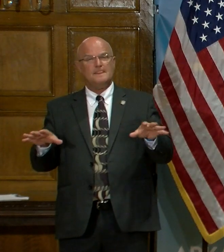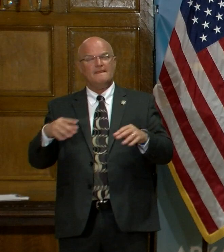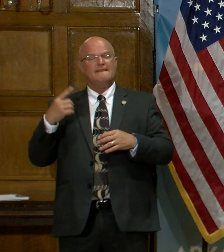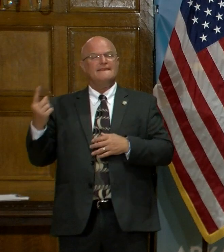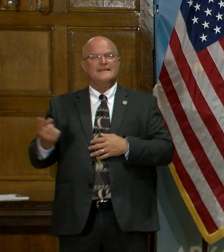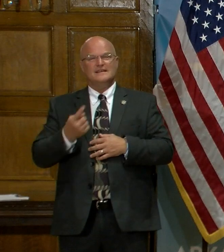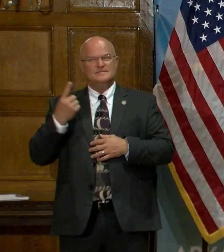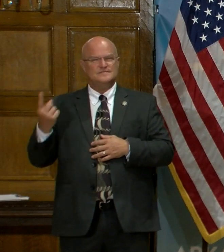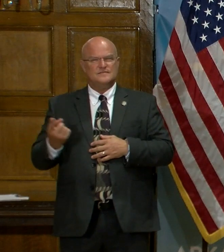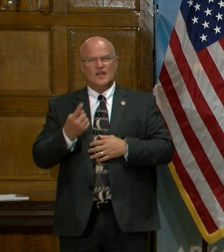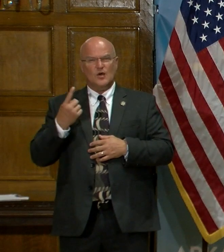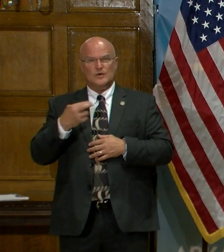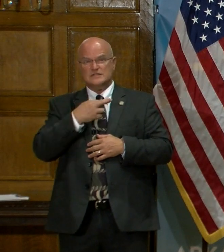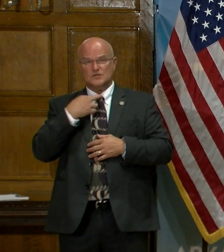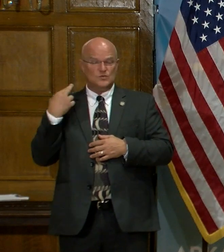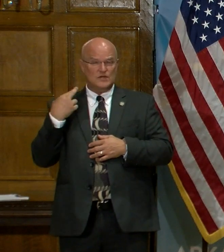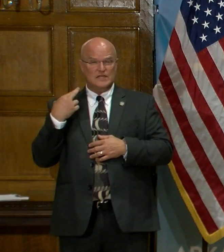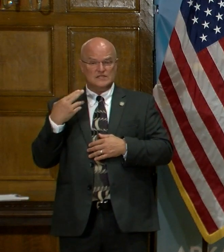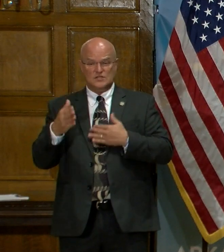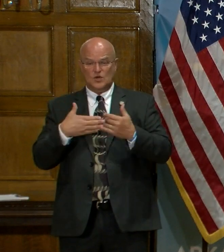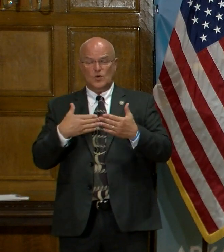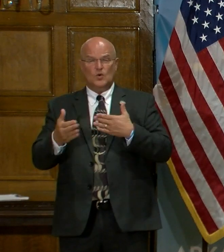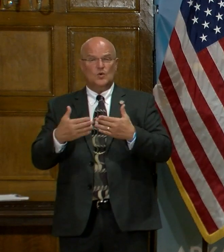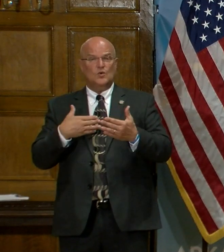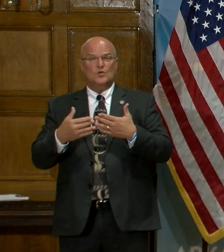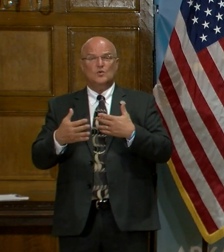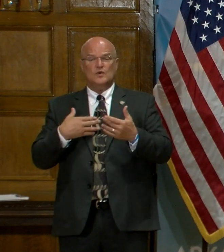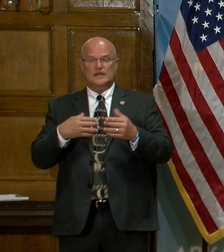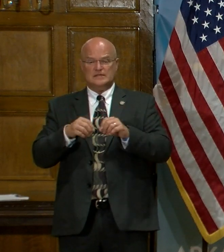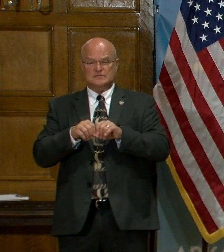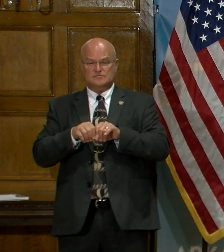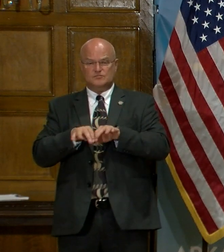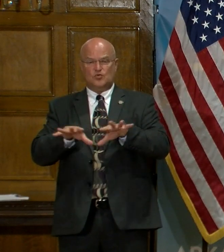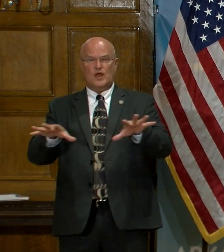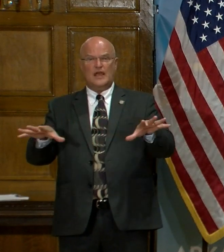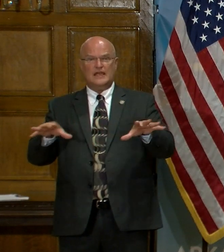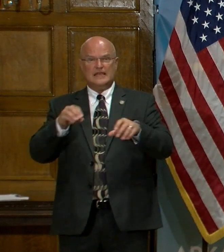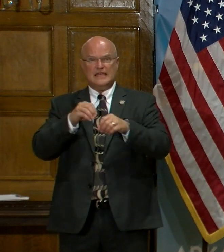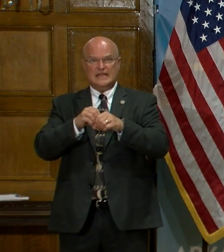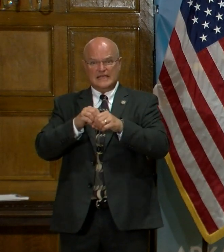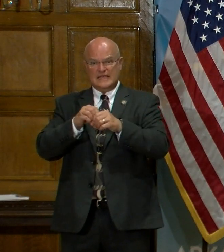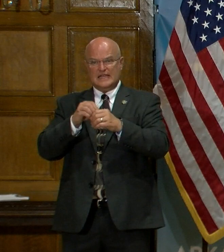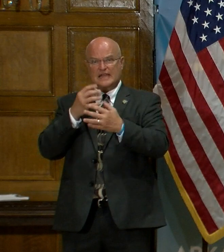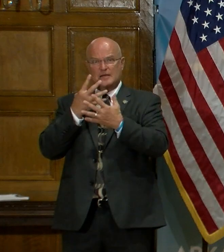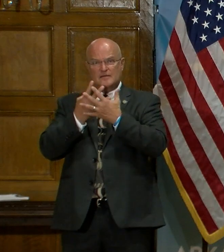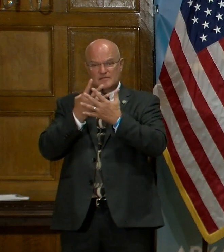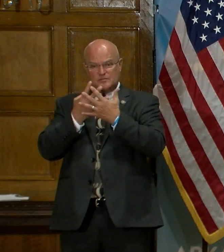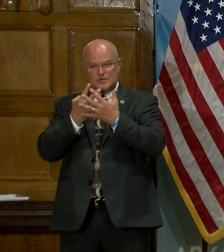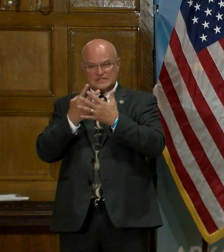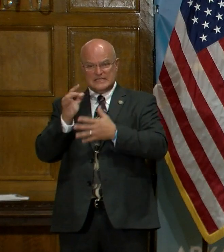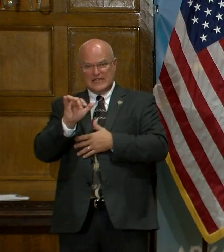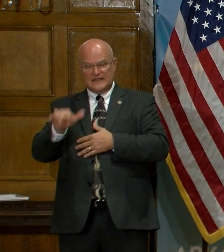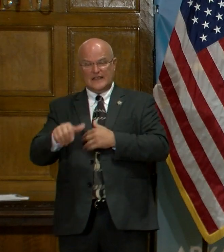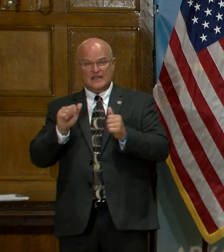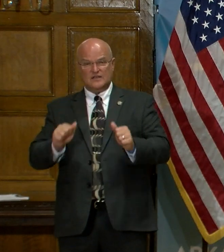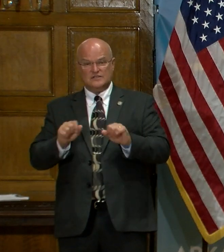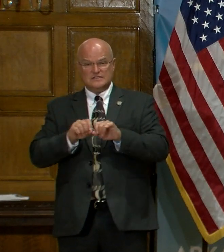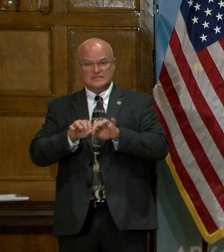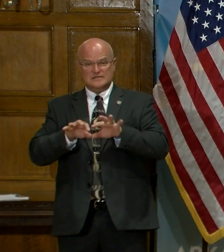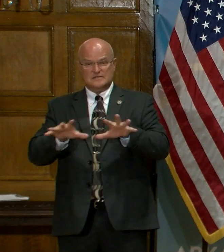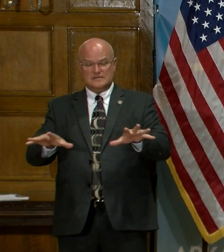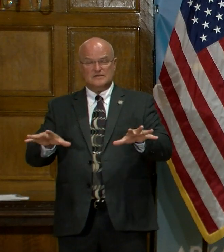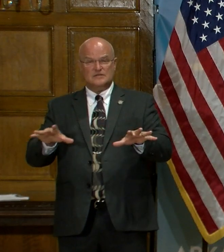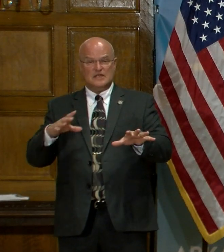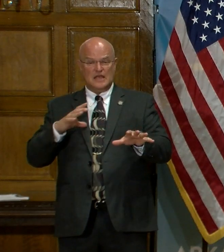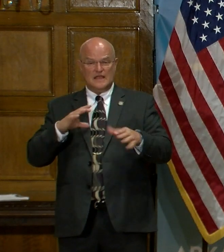there's always a risk whenever there's an outbreak of COVID-19 in a facility that it could spill over to the